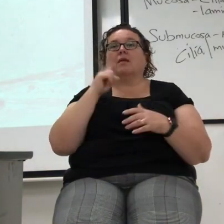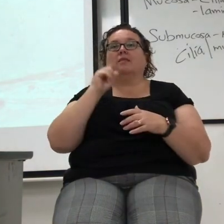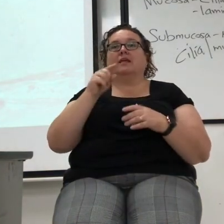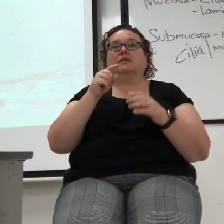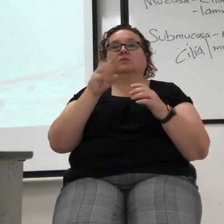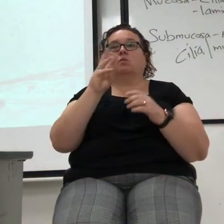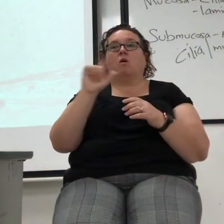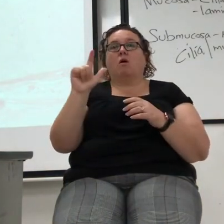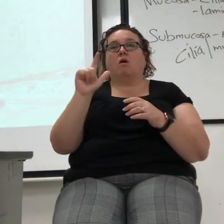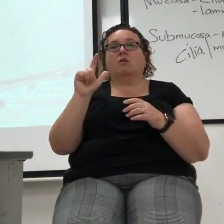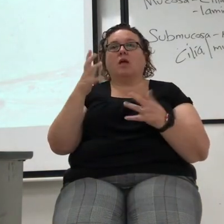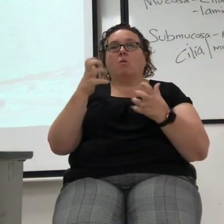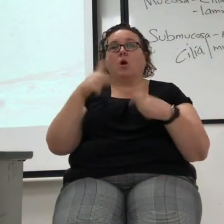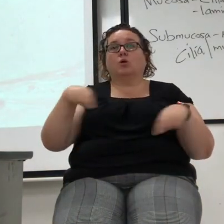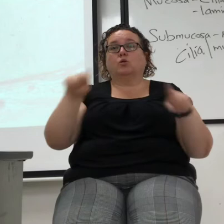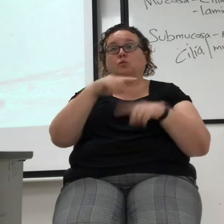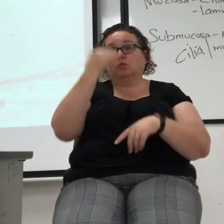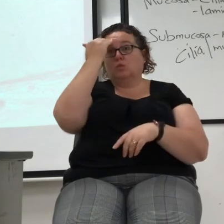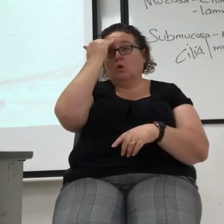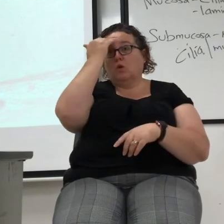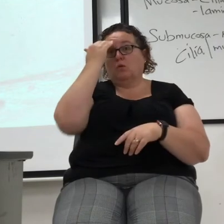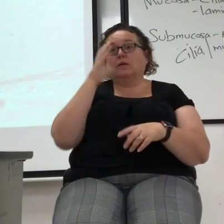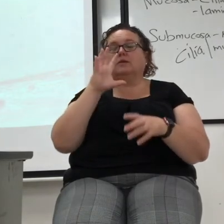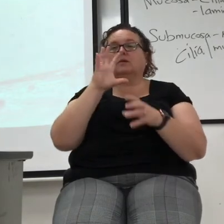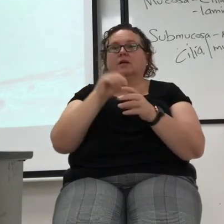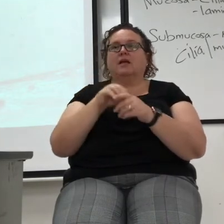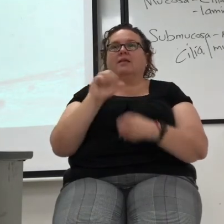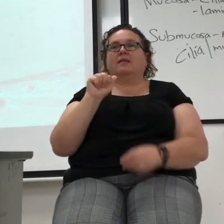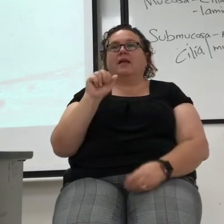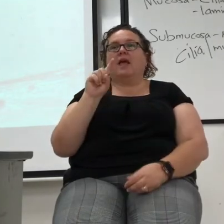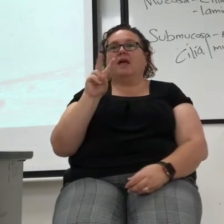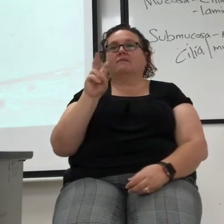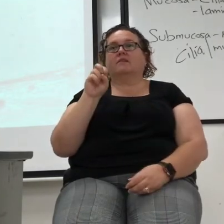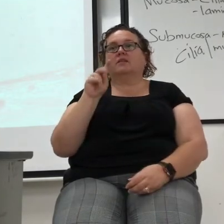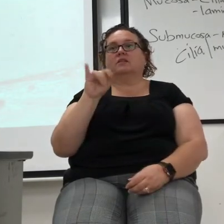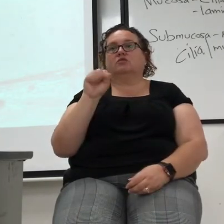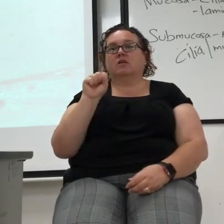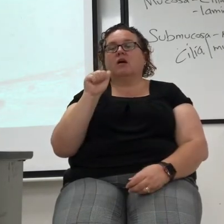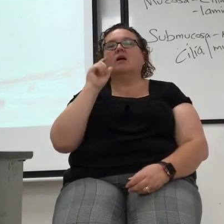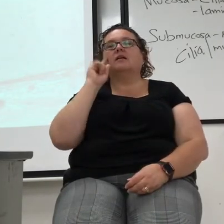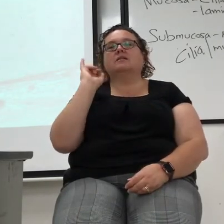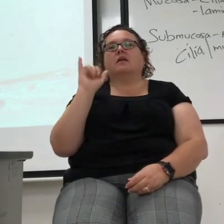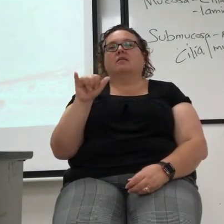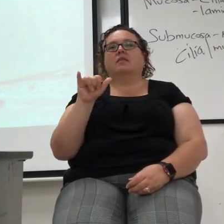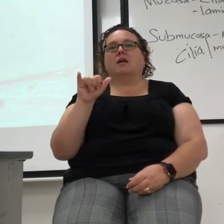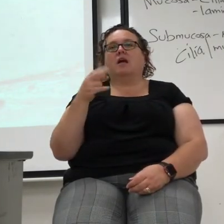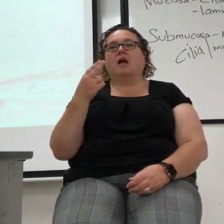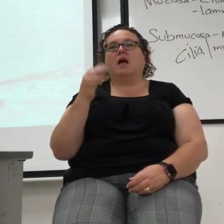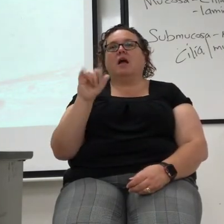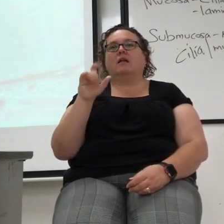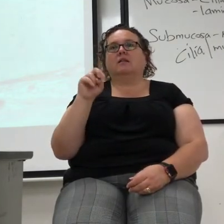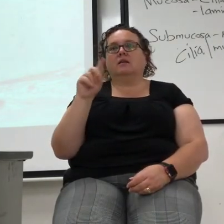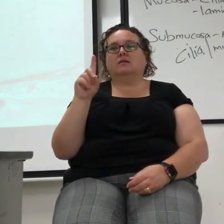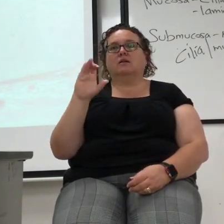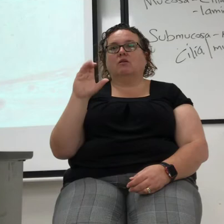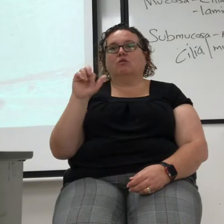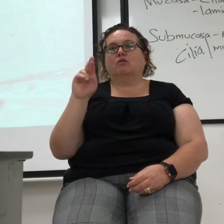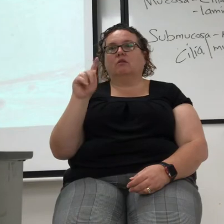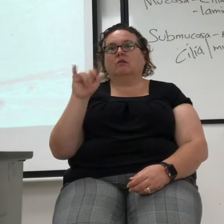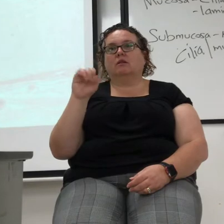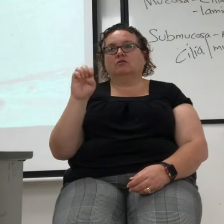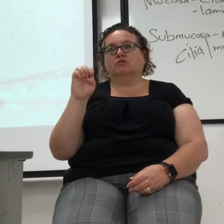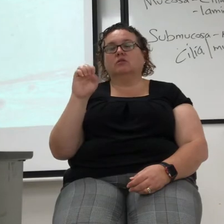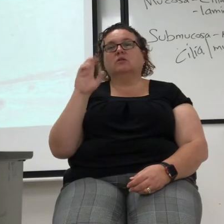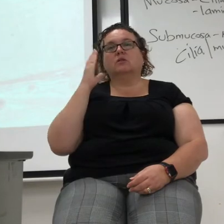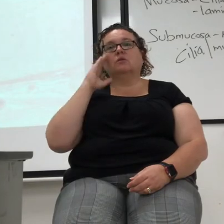here. The only thing I want you to know in the adventitia is the hyaline cartilage of the tracheal rings. Know that it's